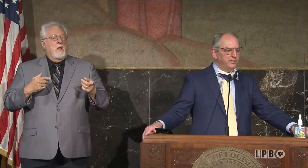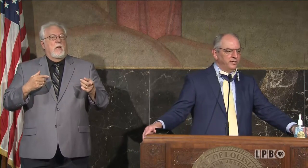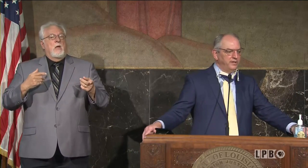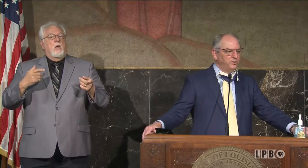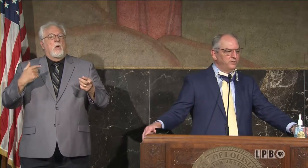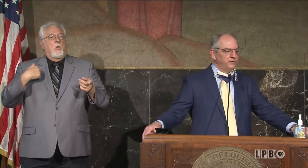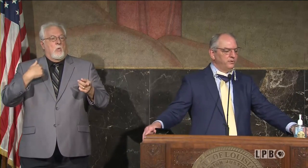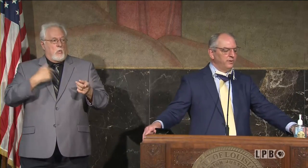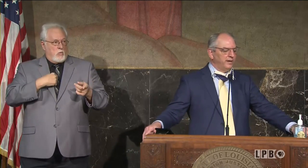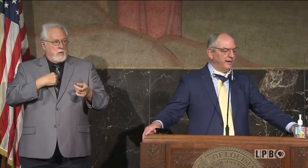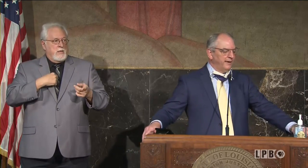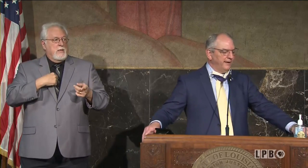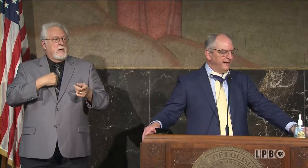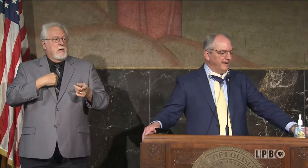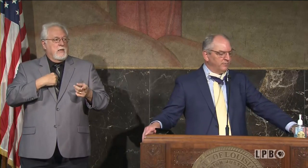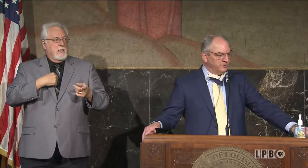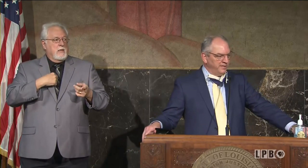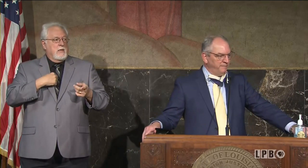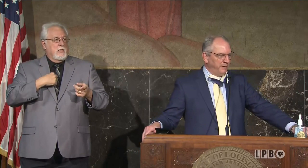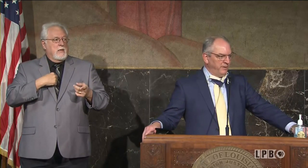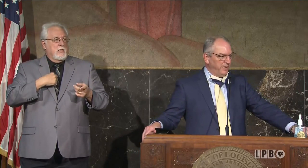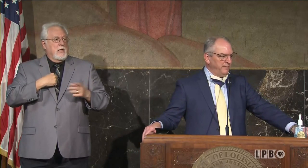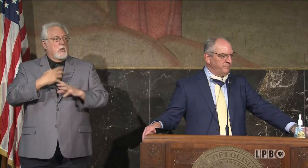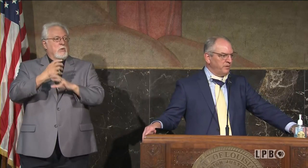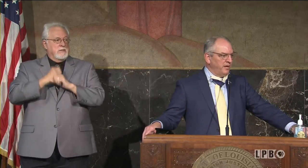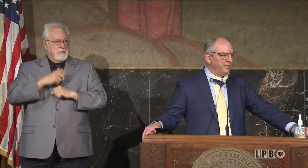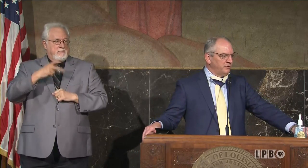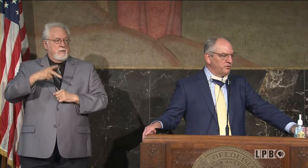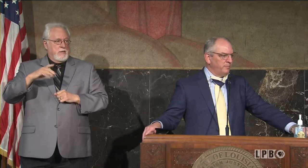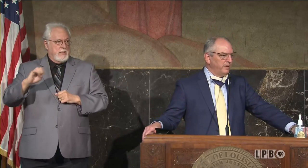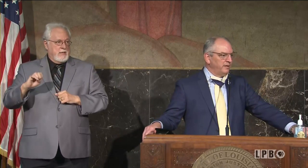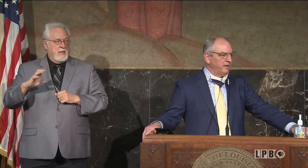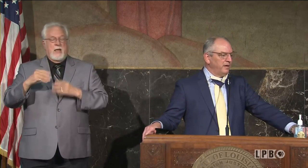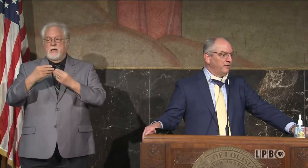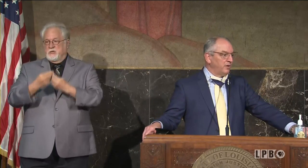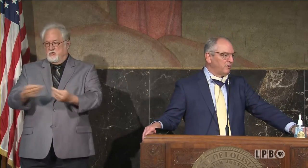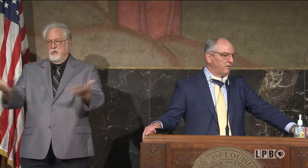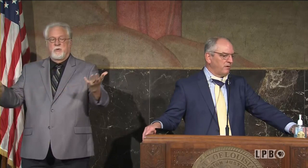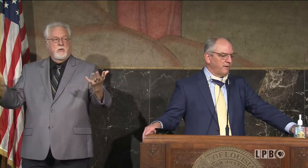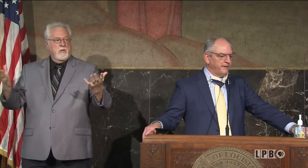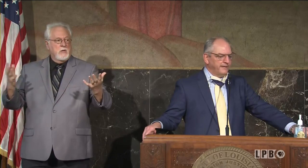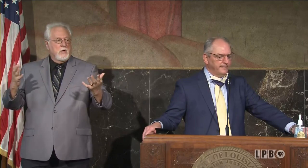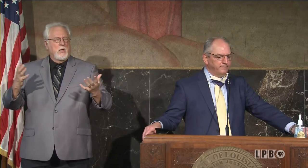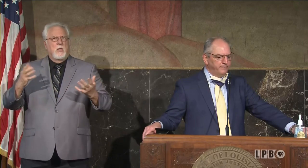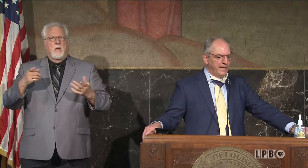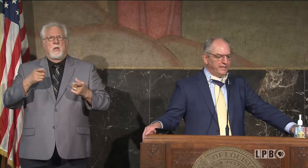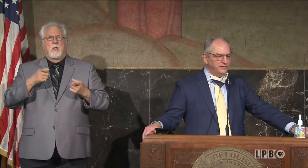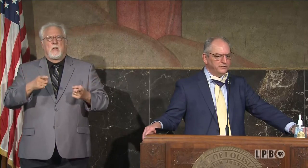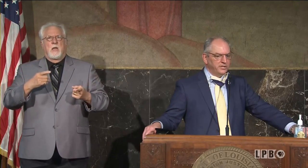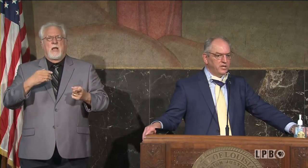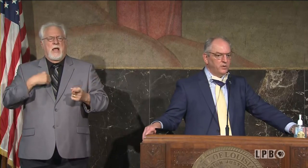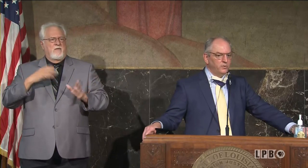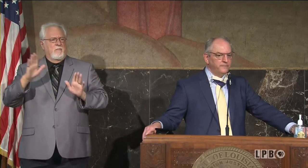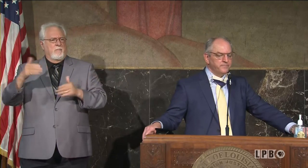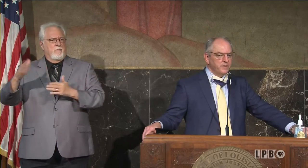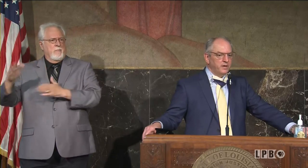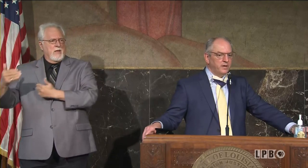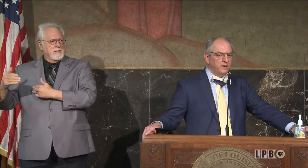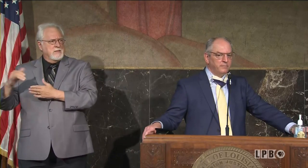we continue to receive PPE and distribute it. There are packages that